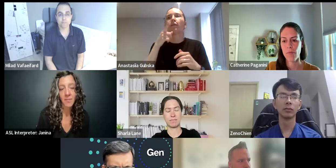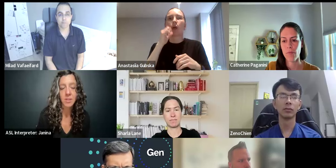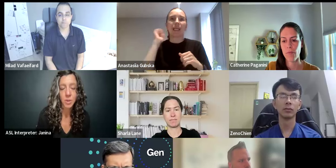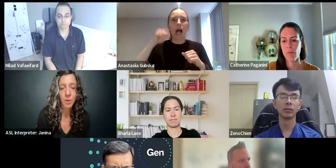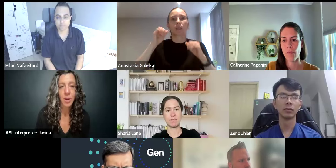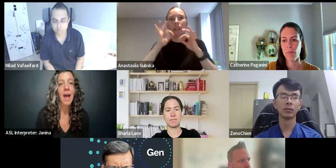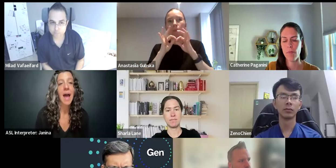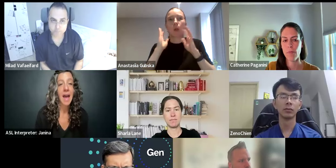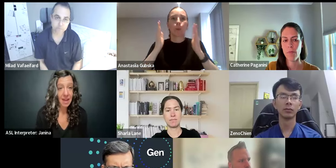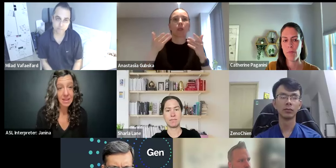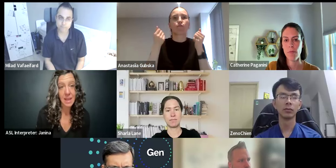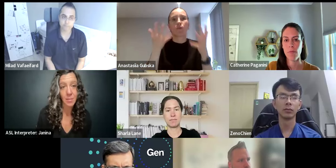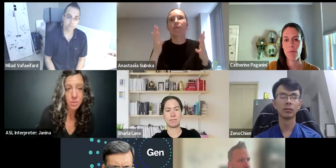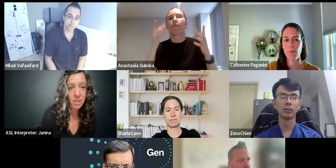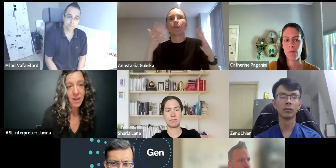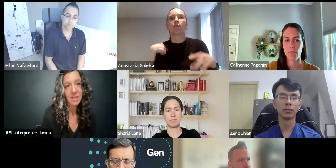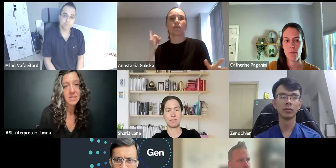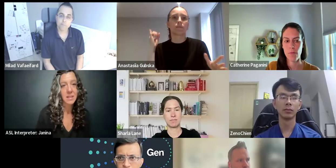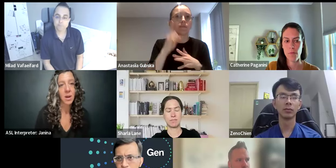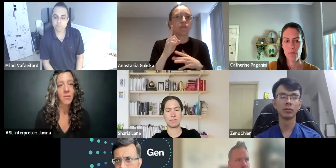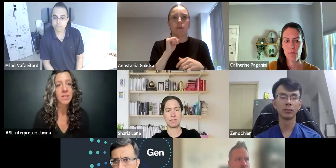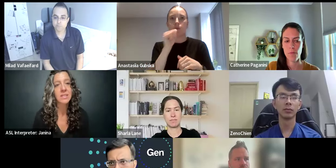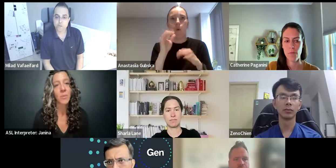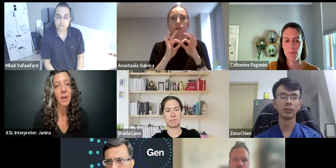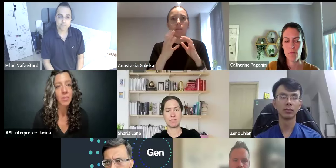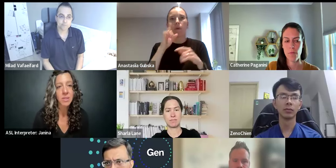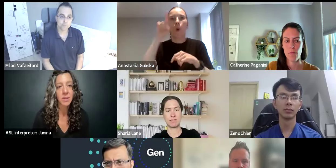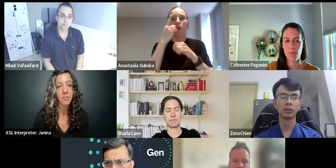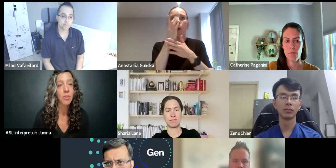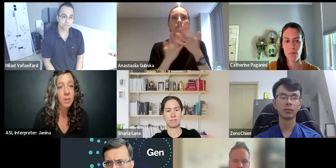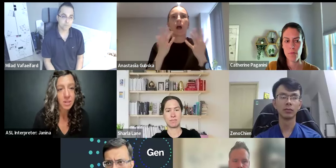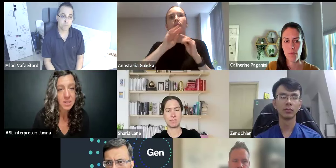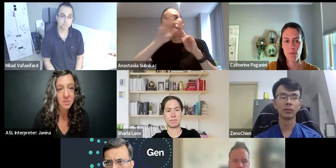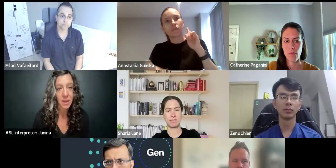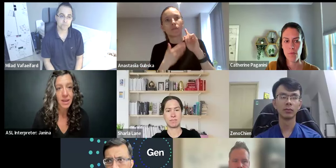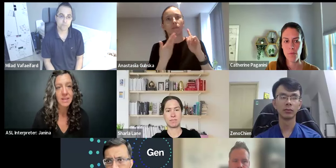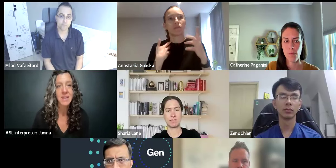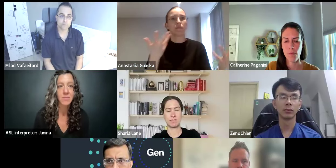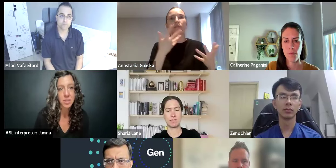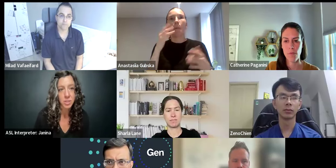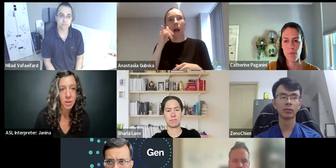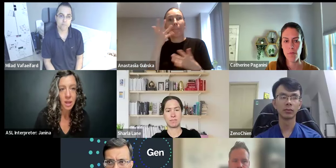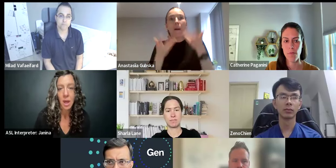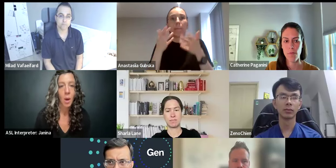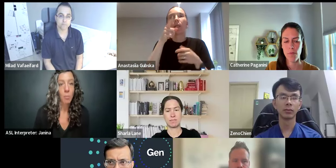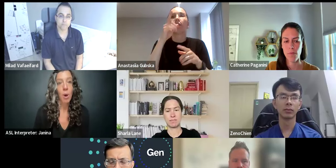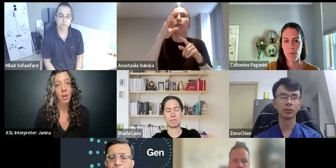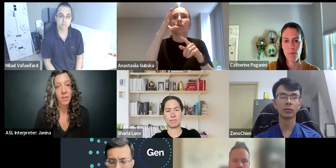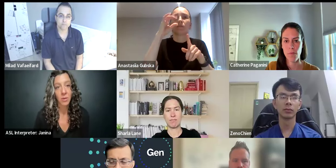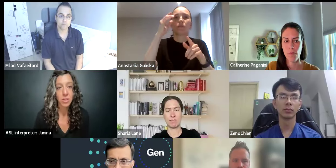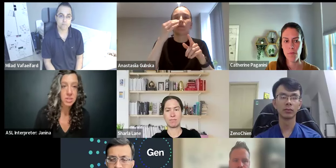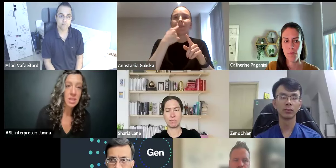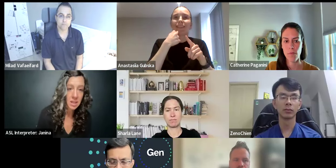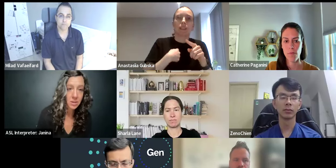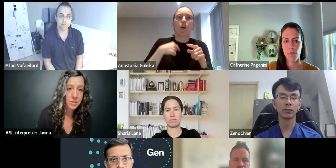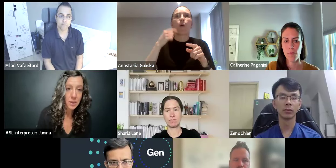So when we have an interpreter that is able to give access in the conference, then we're able to fully participate instead of just doing part